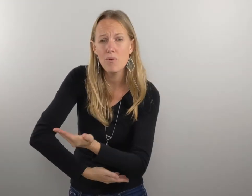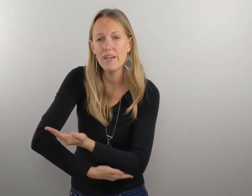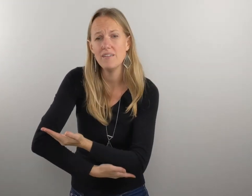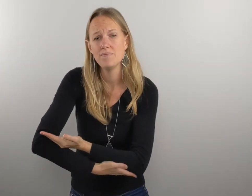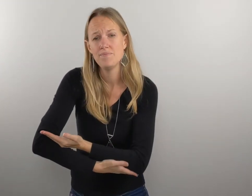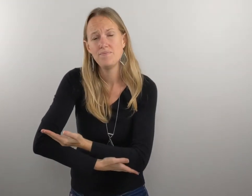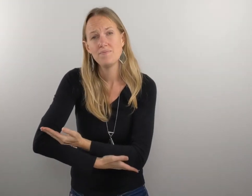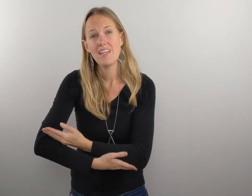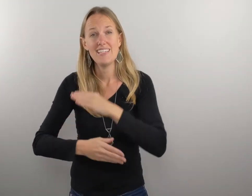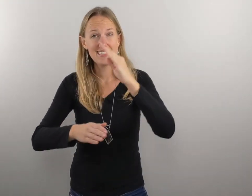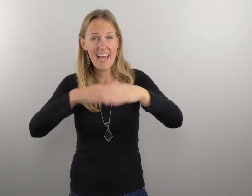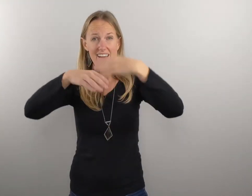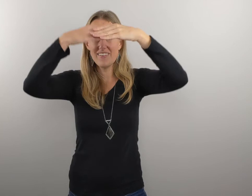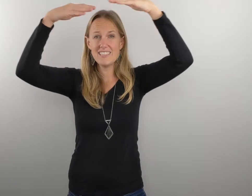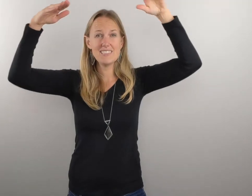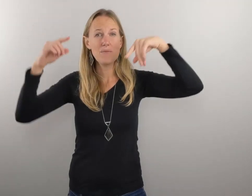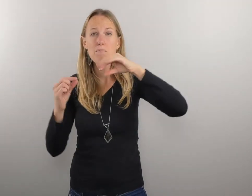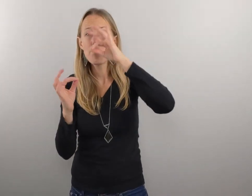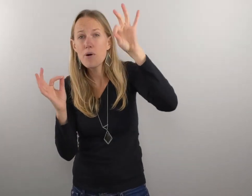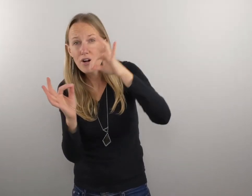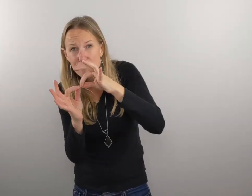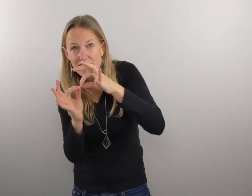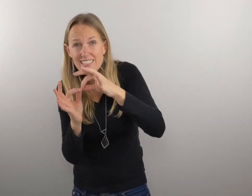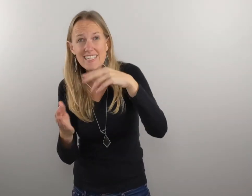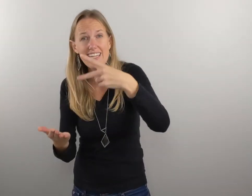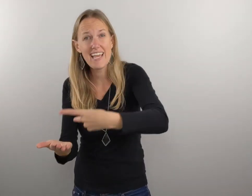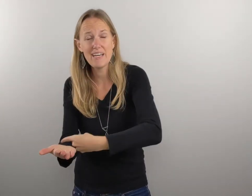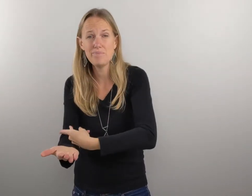boy is heaven's perfect lamb?